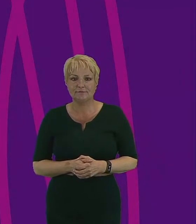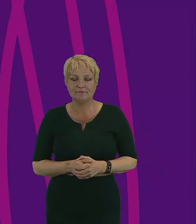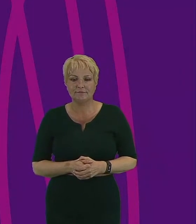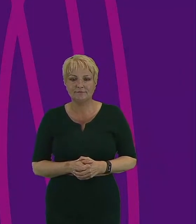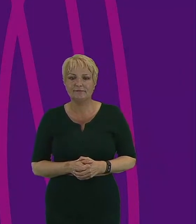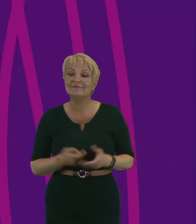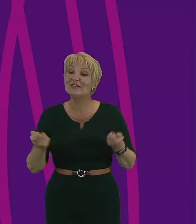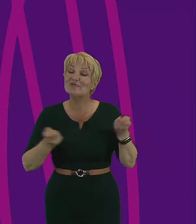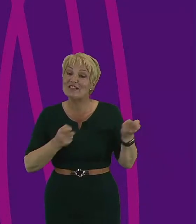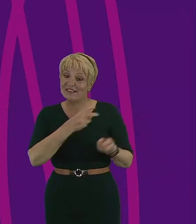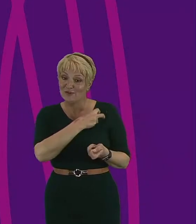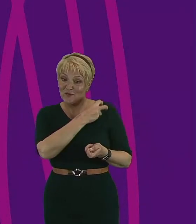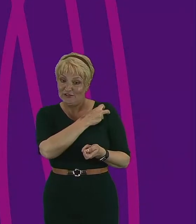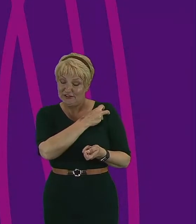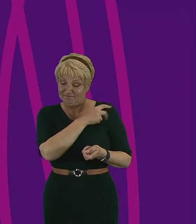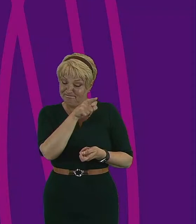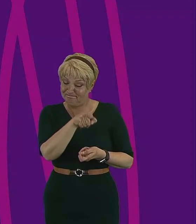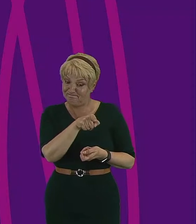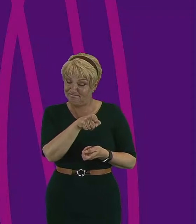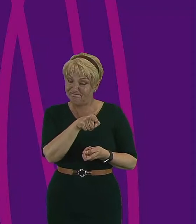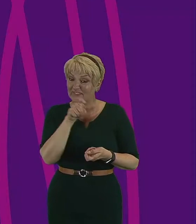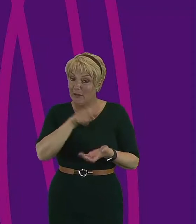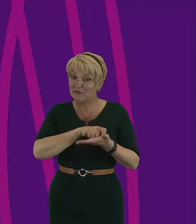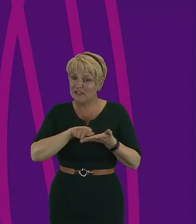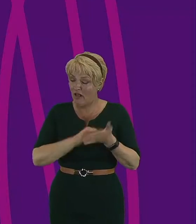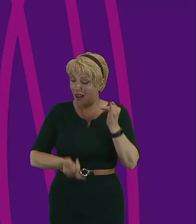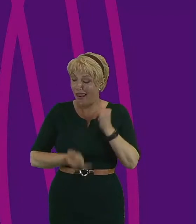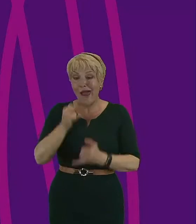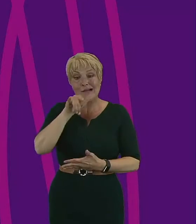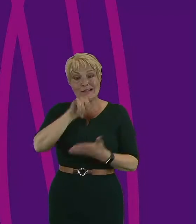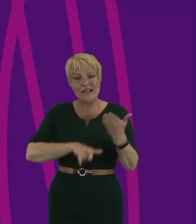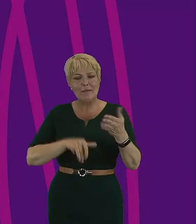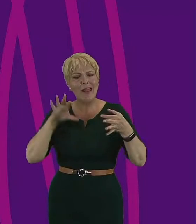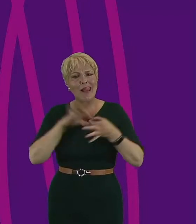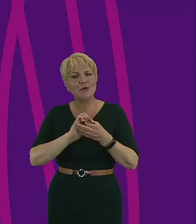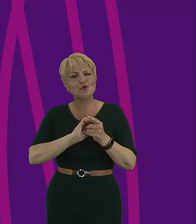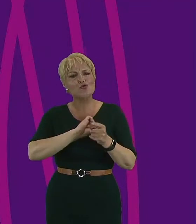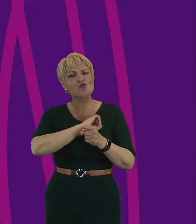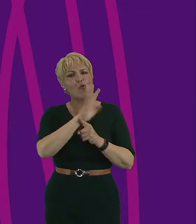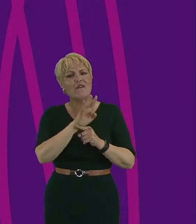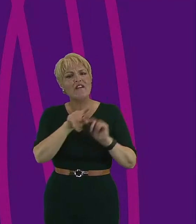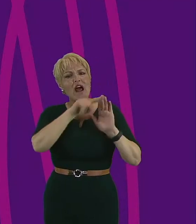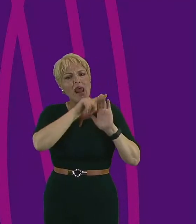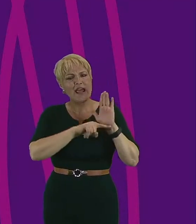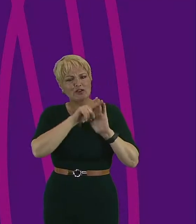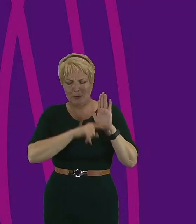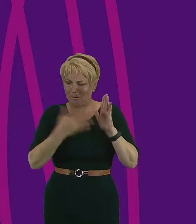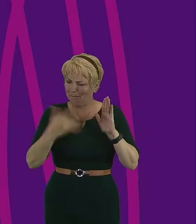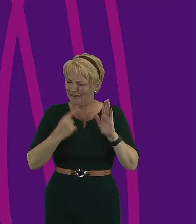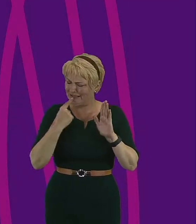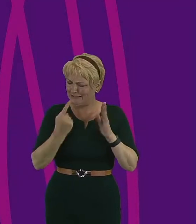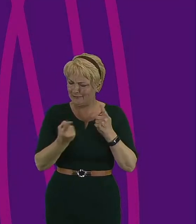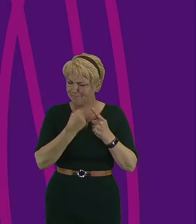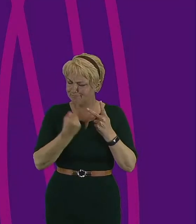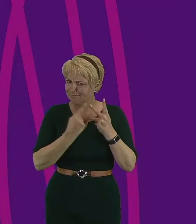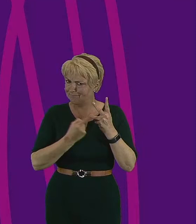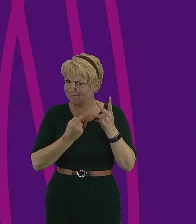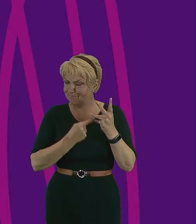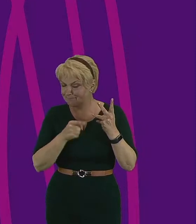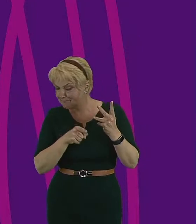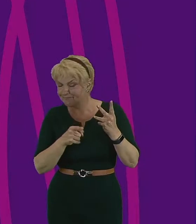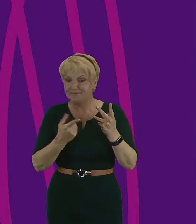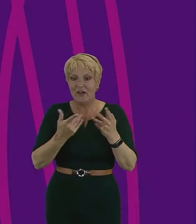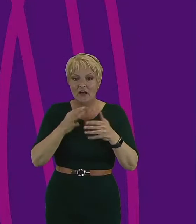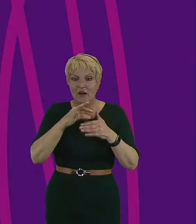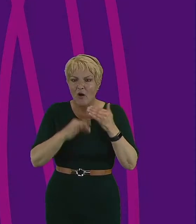Presiding Officer, in the Cabinet Secretary's last statement on coronavirus legislation, he outlined actions taken to account for the